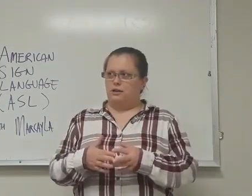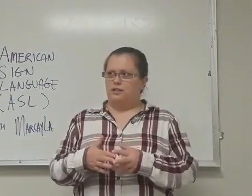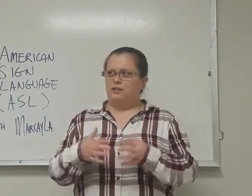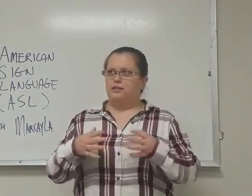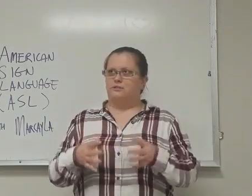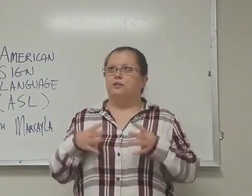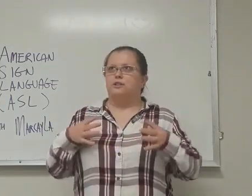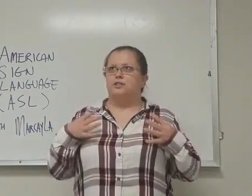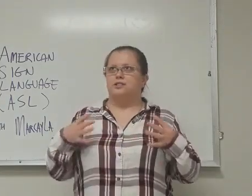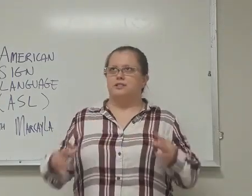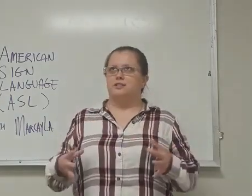it's different.